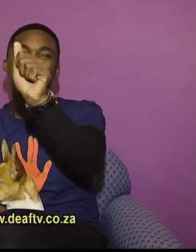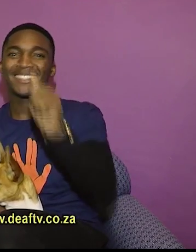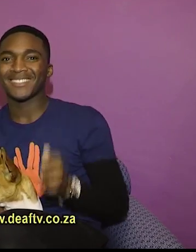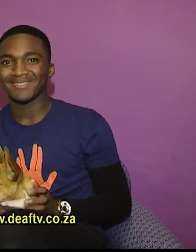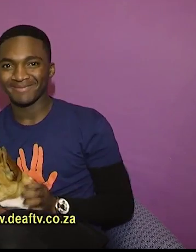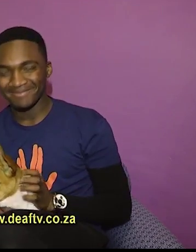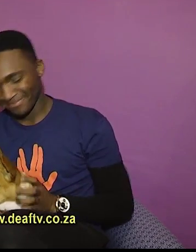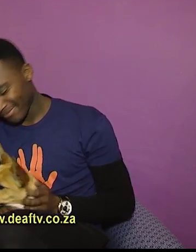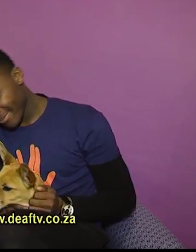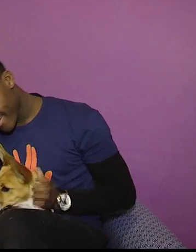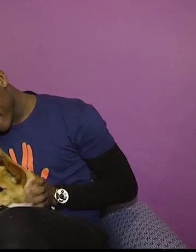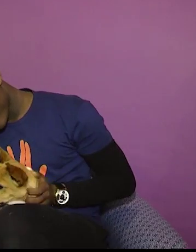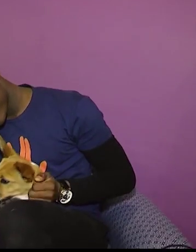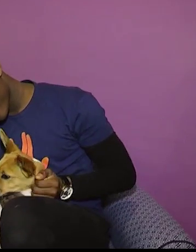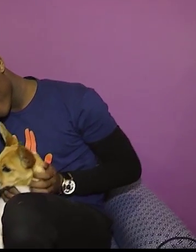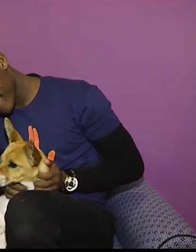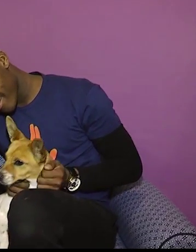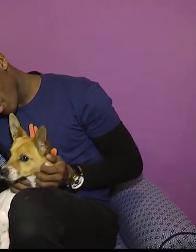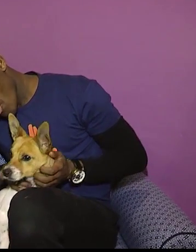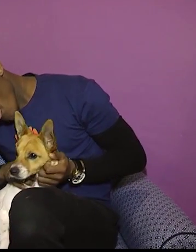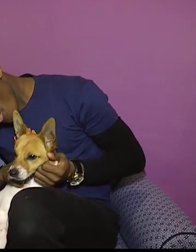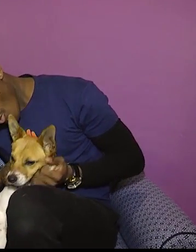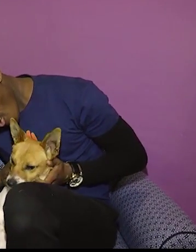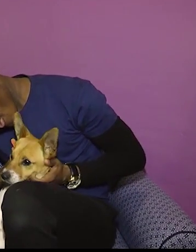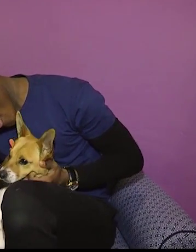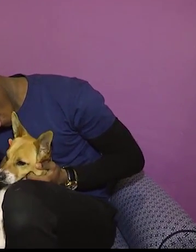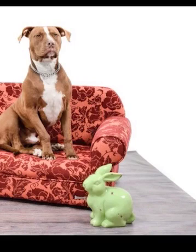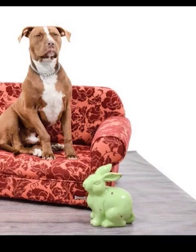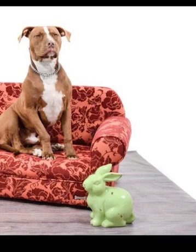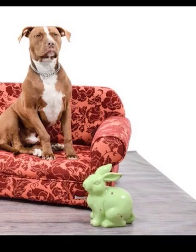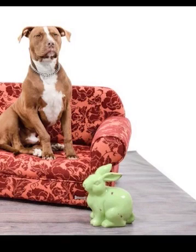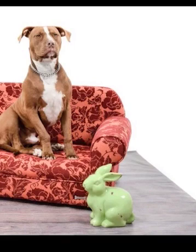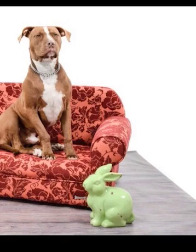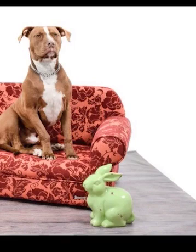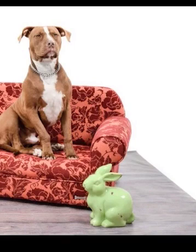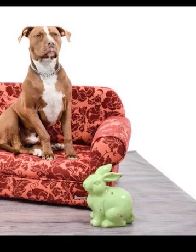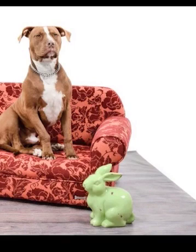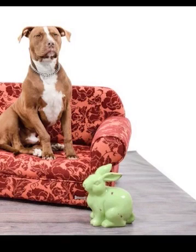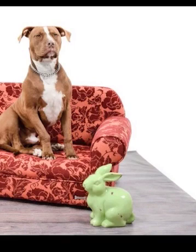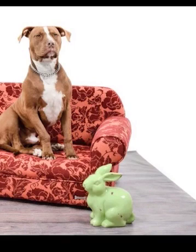www.deaftv.co.za